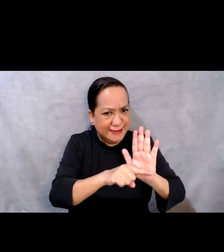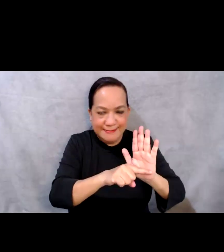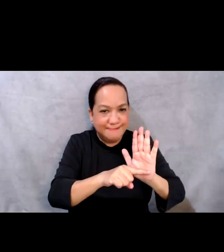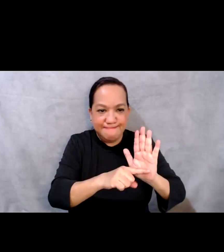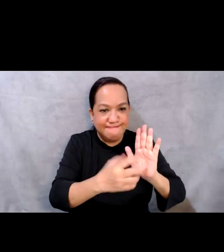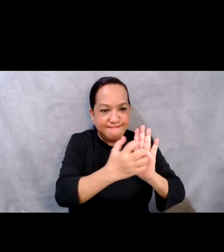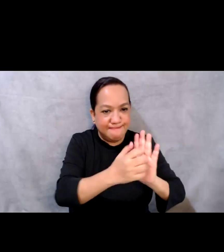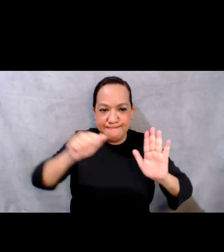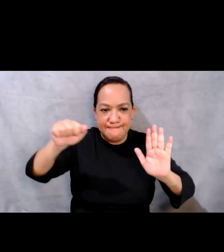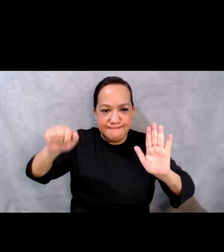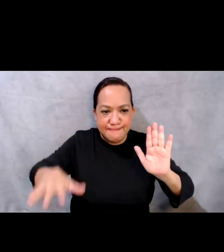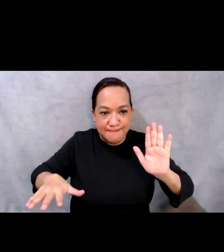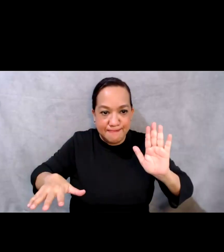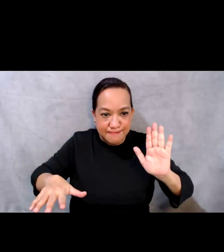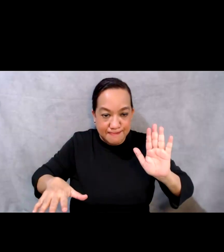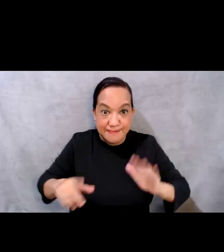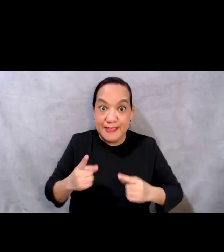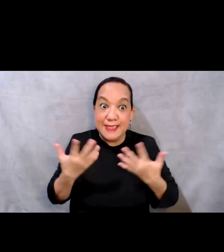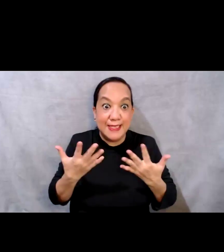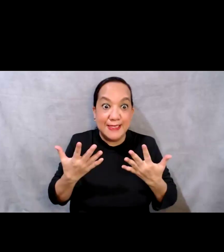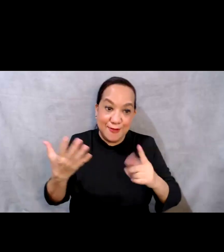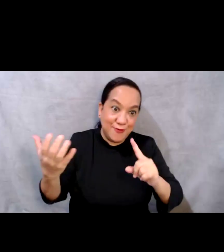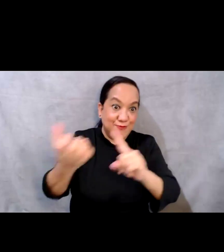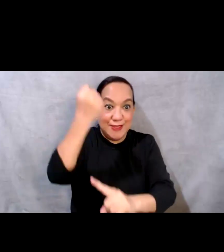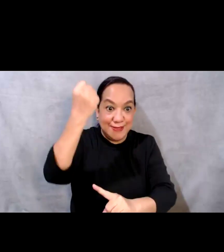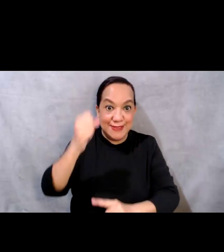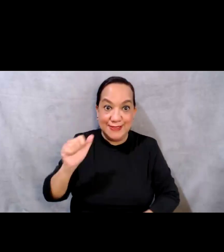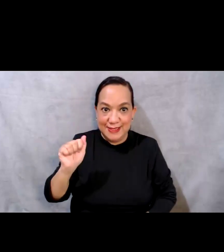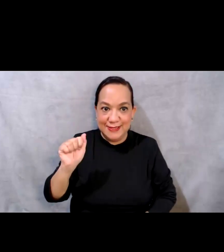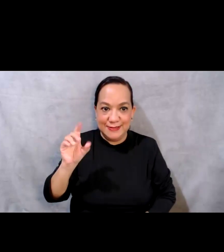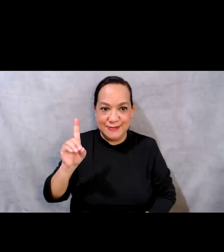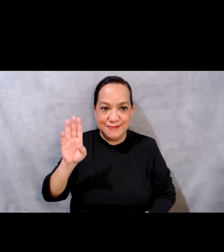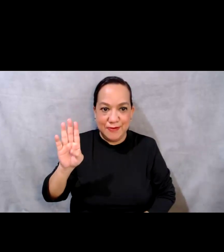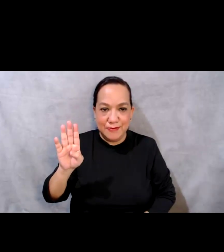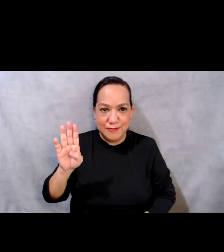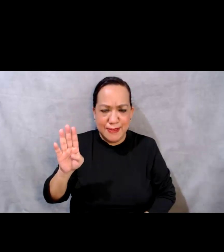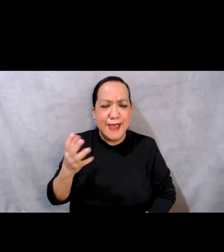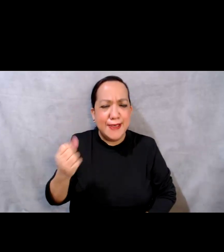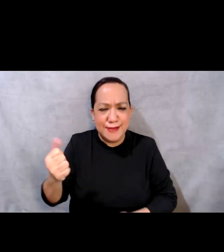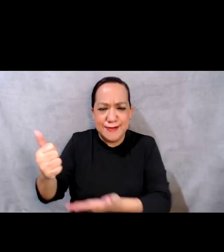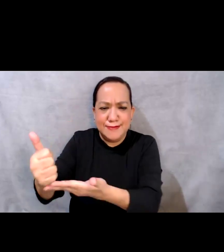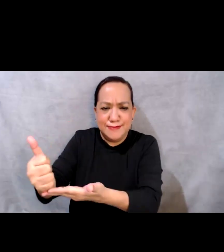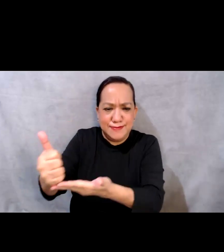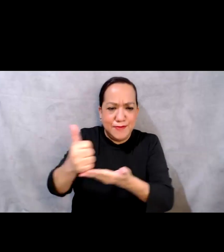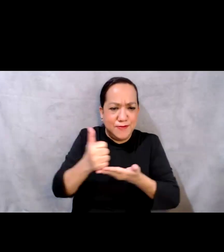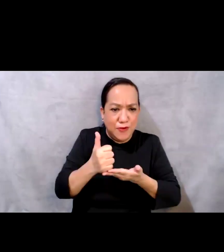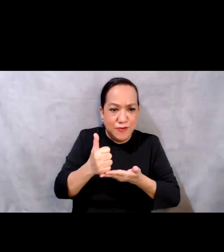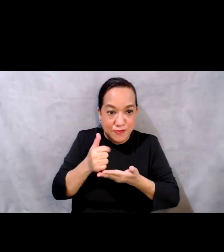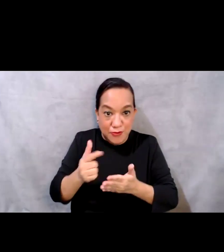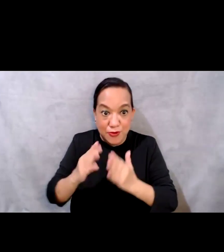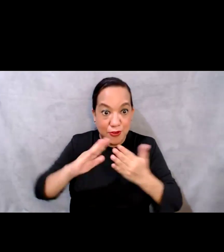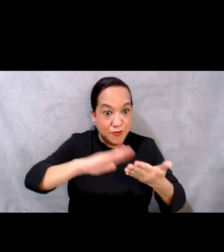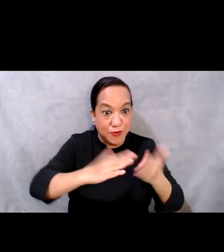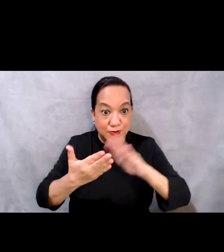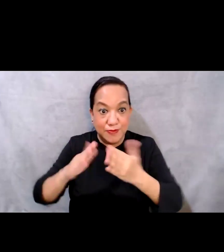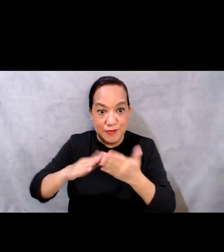AM effective, even for ADB, is when remedy is achieved. So it's not just about communities, it's about why ADB is engaging in this exercise as